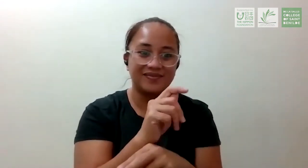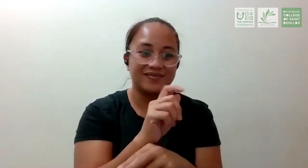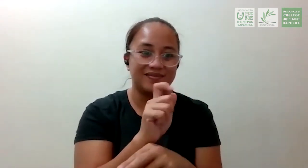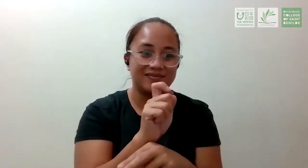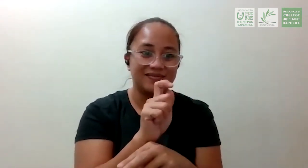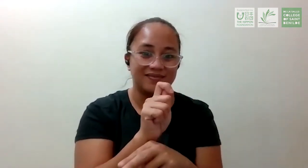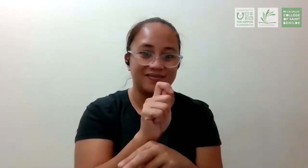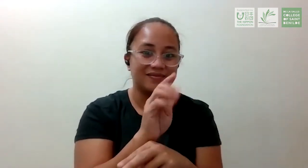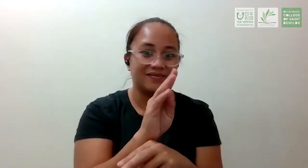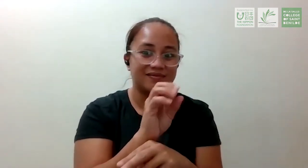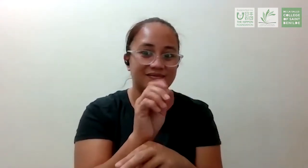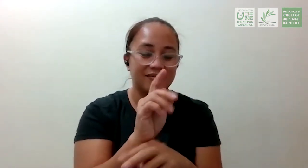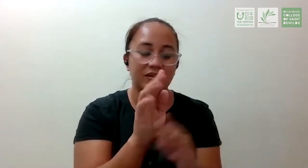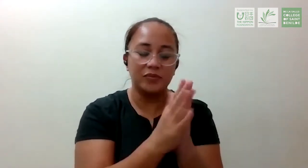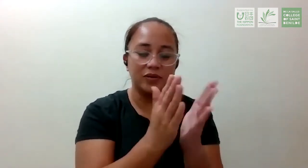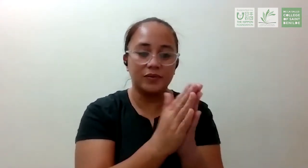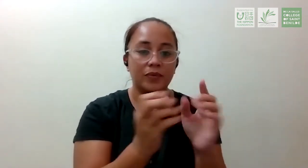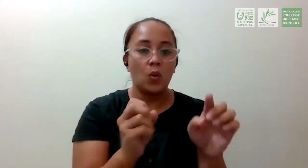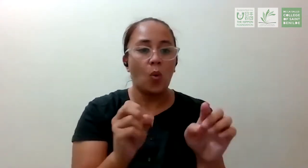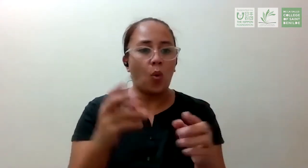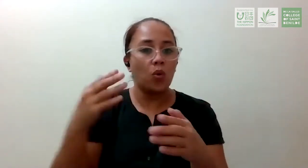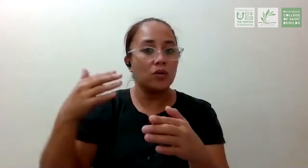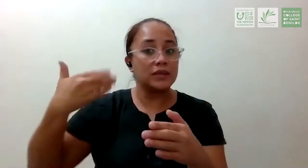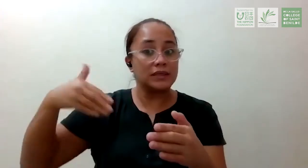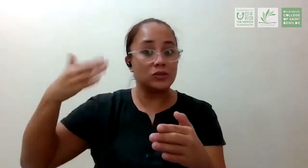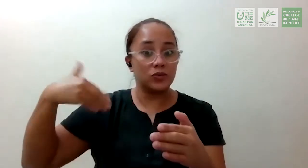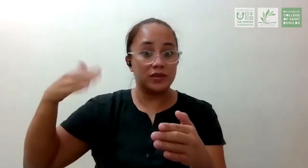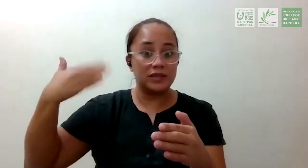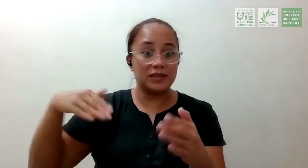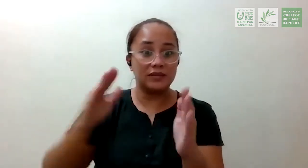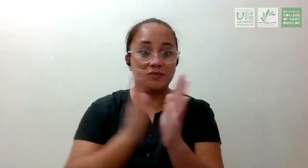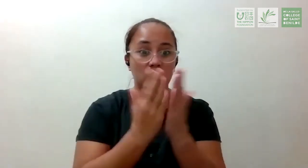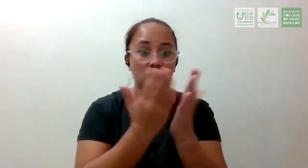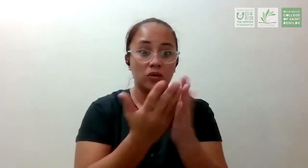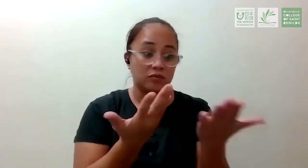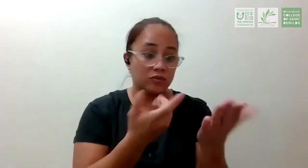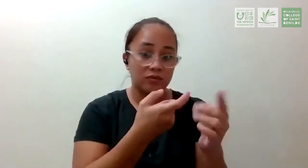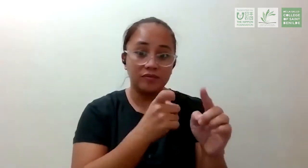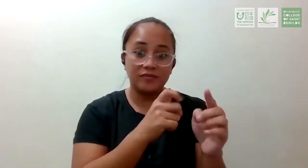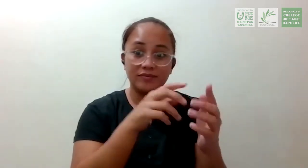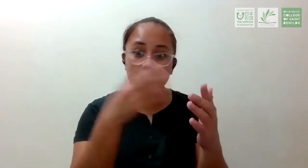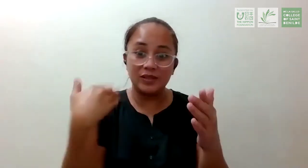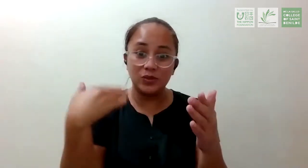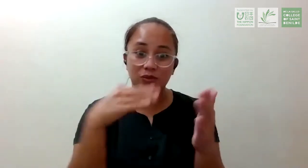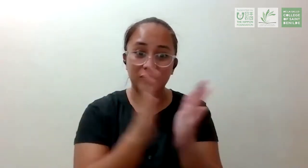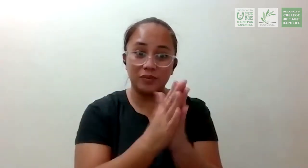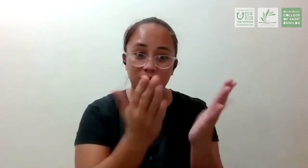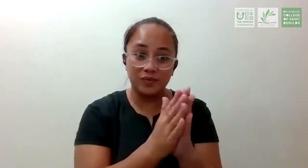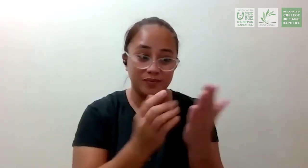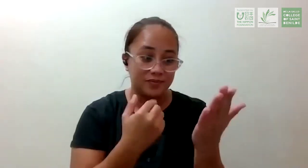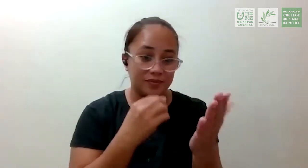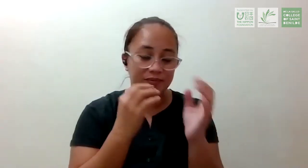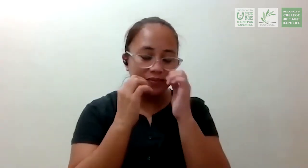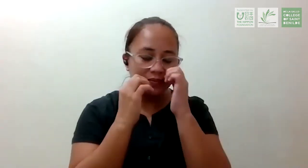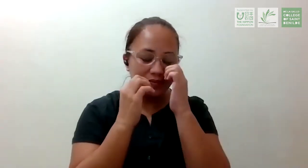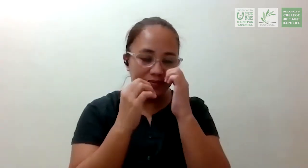Okay, or even a history textbook where you read about history and you have a question.